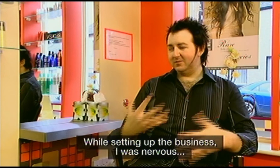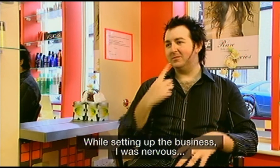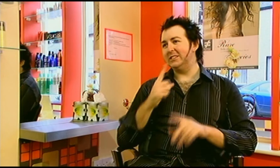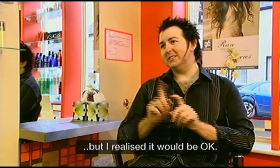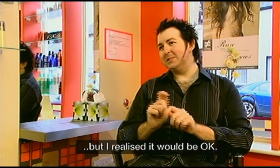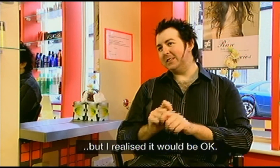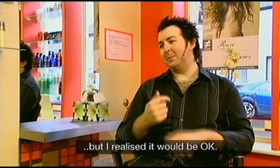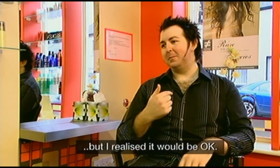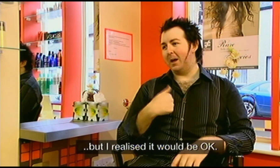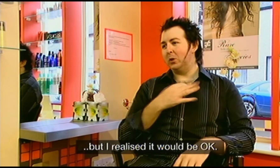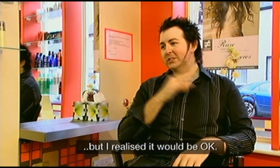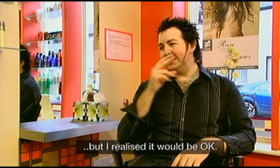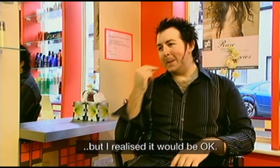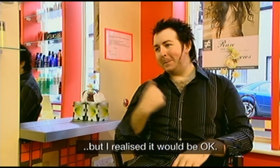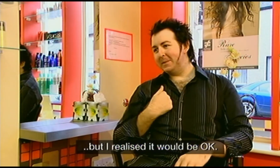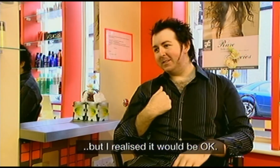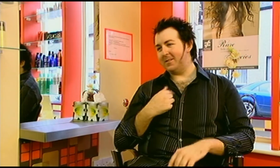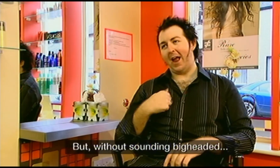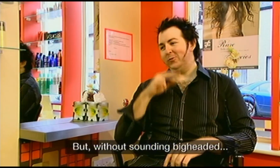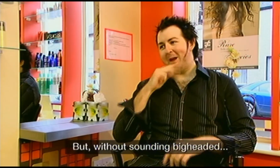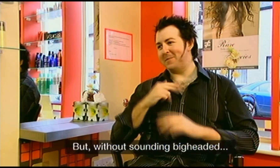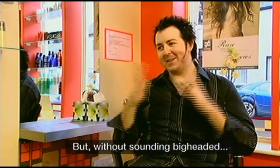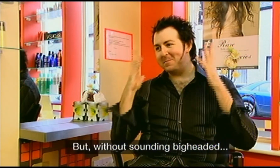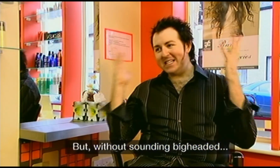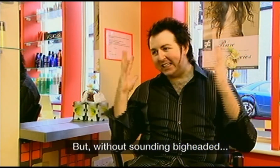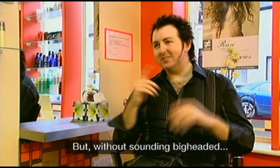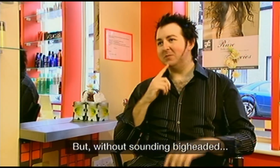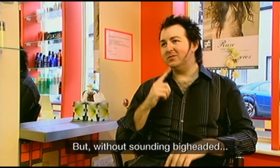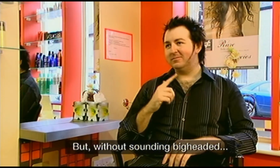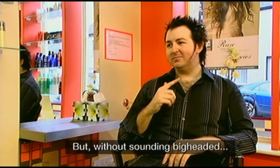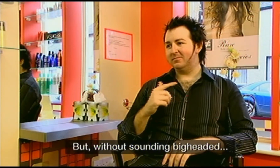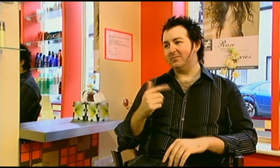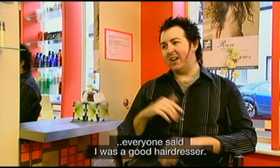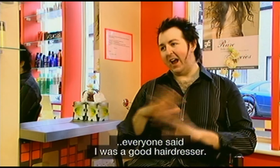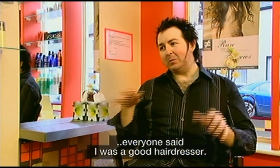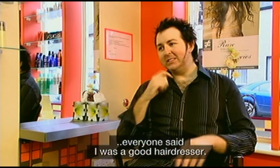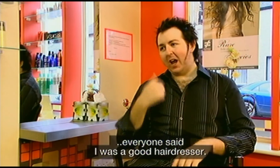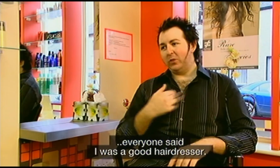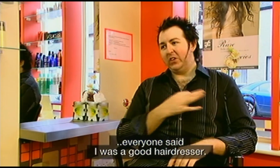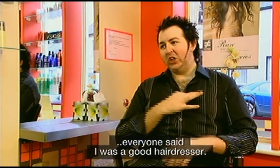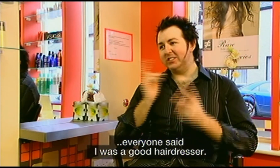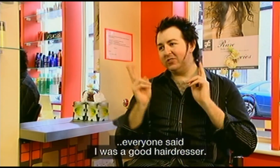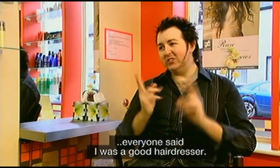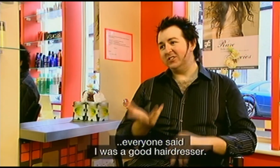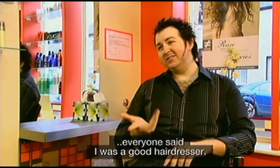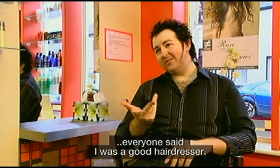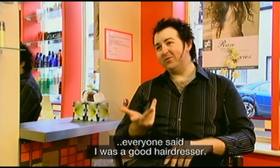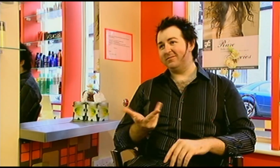be okay. But without sounding big-headed, everyone said I was a good hairdresser. People heard of